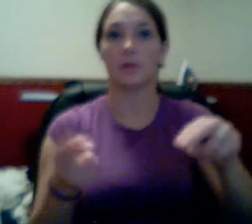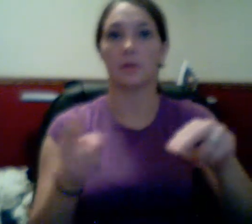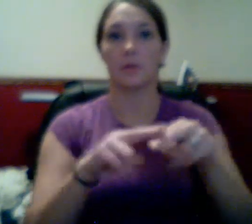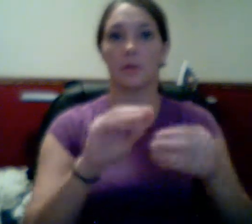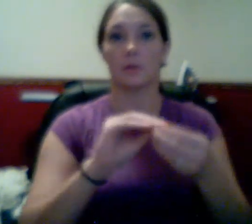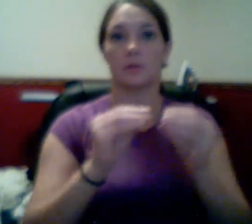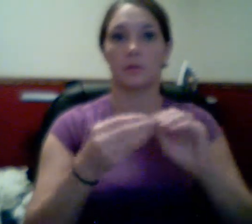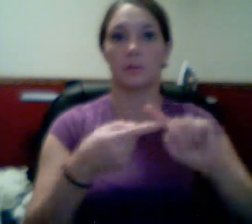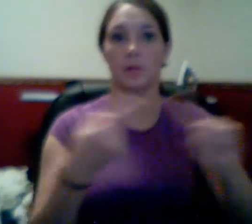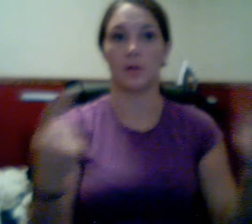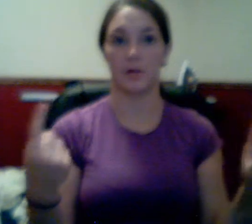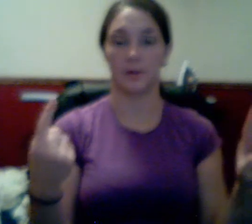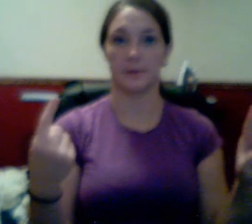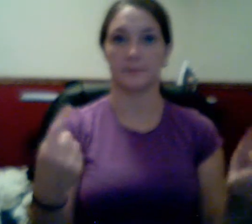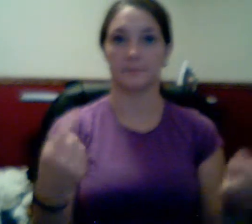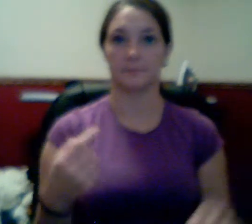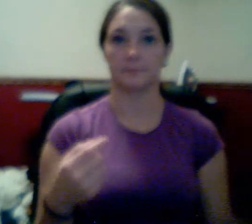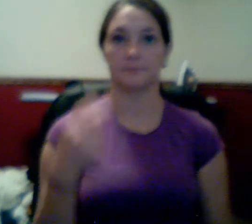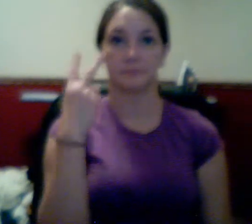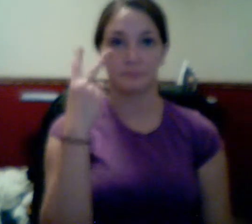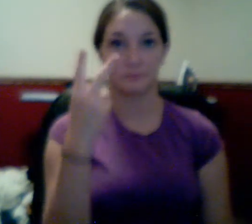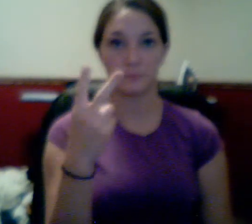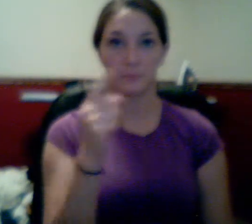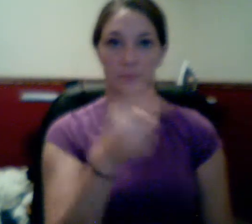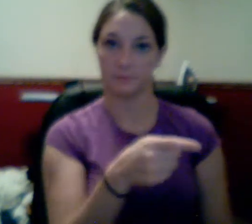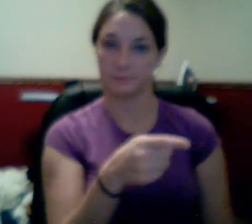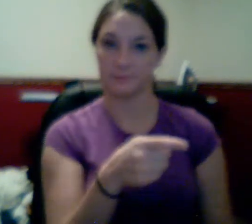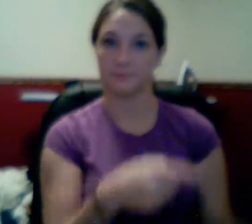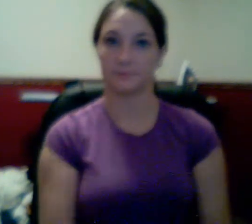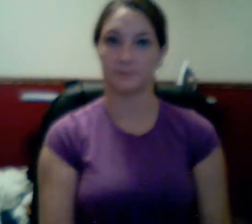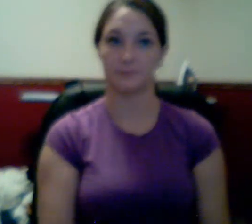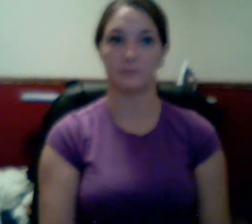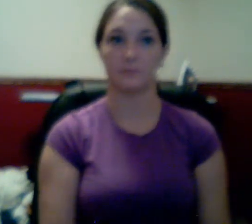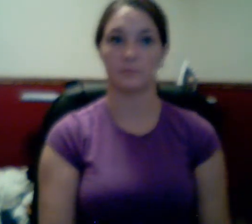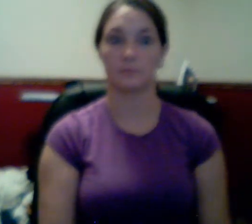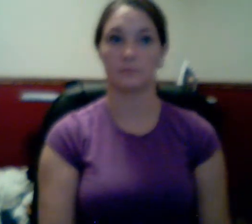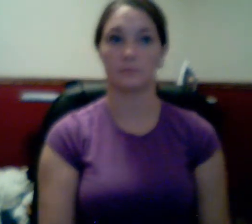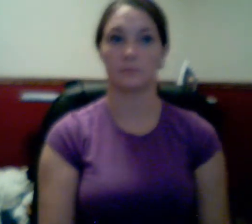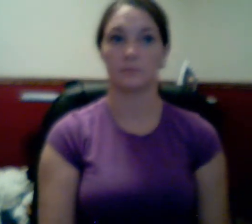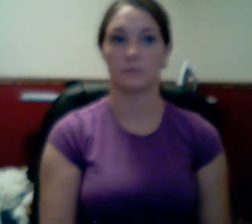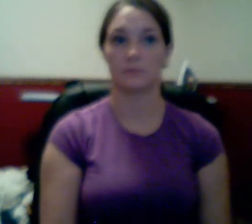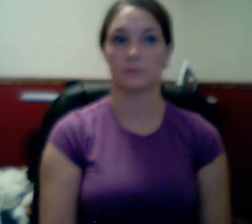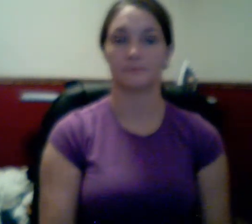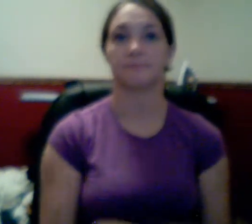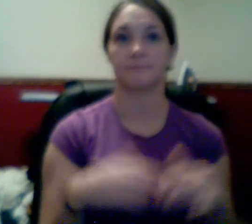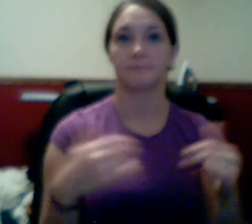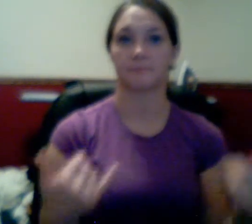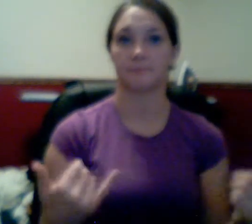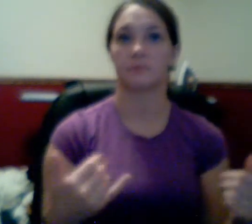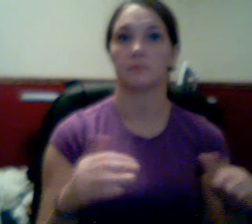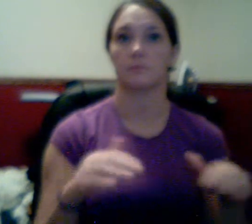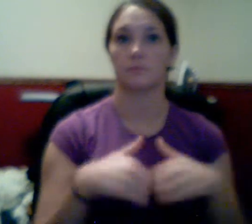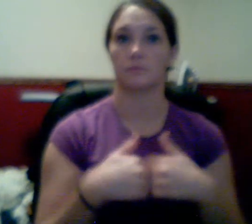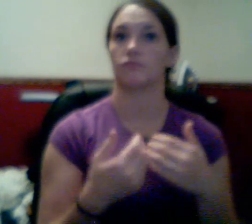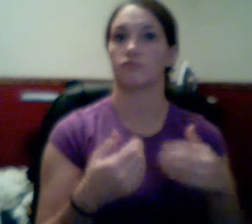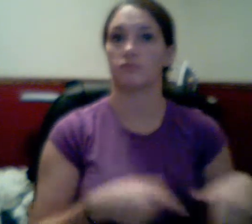this is how it would look like. Just 2/3, and you put a point there. Now, how can we represent this